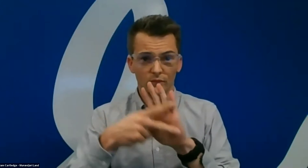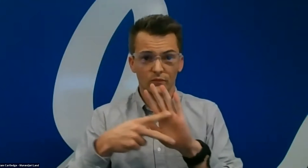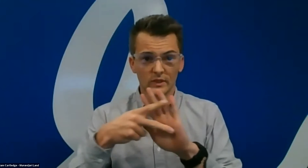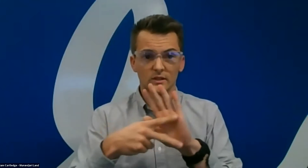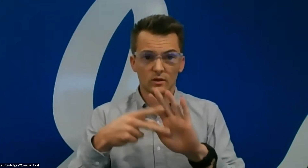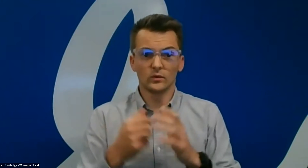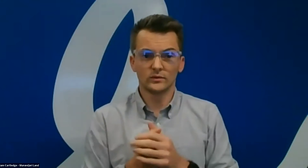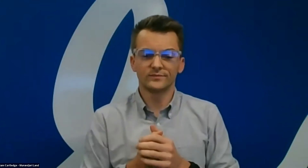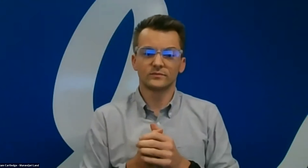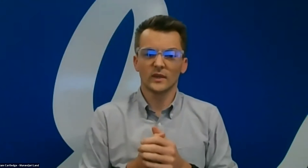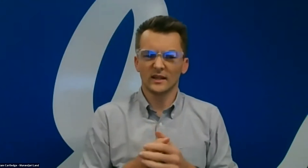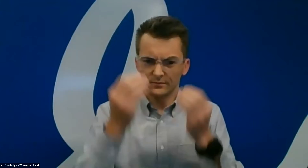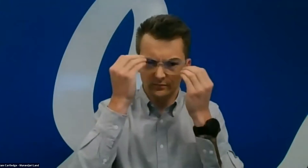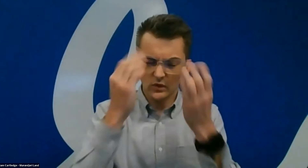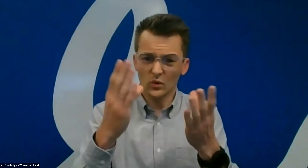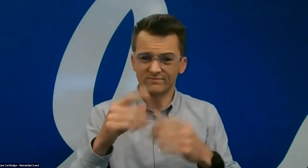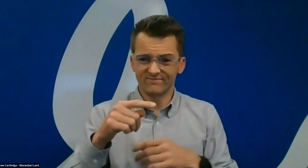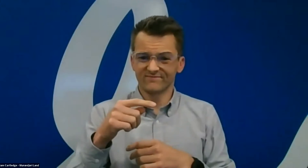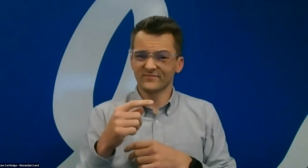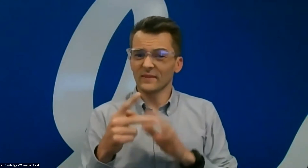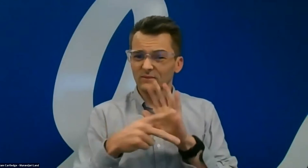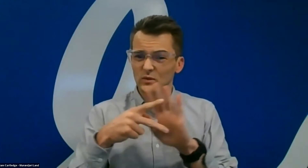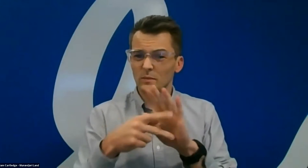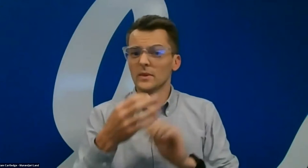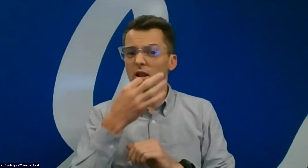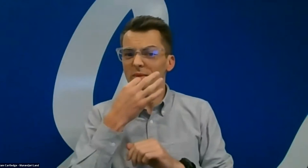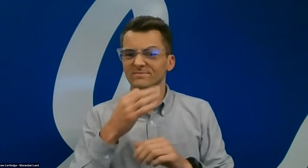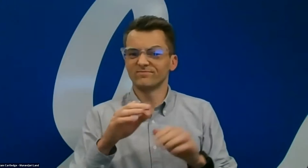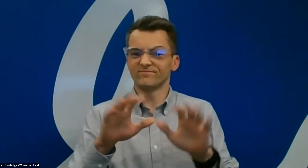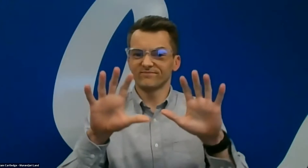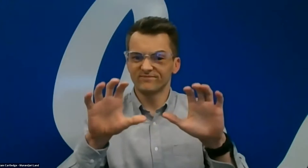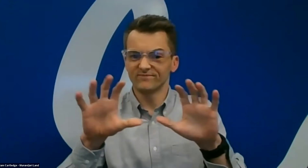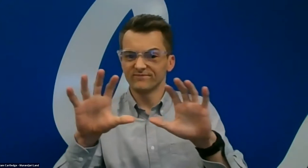So we'd like to show you 2 of the videos that we created this evening.